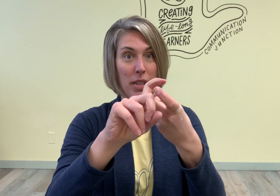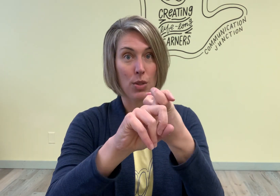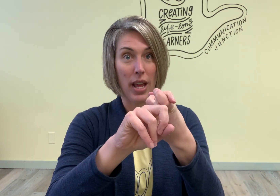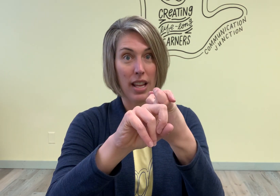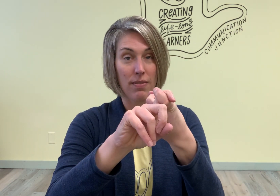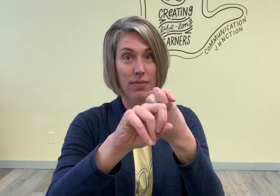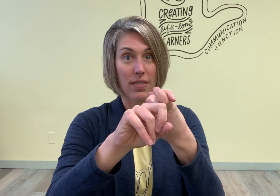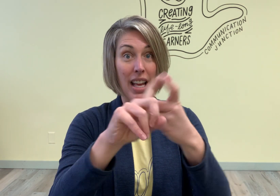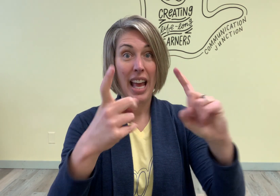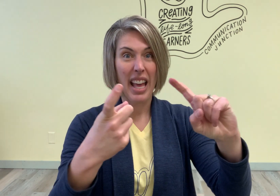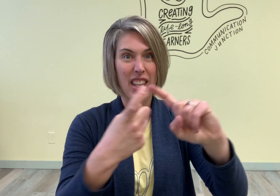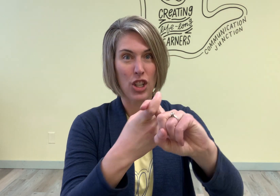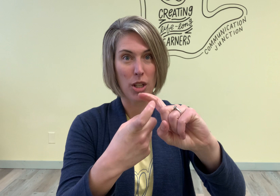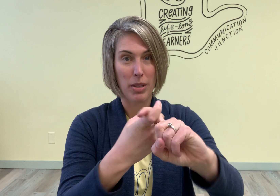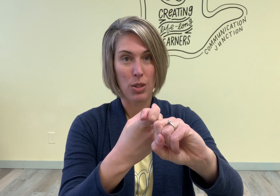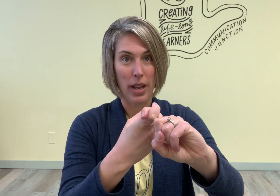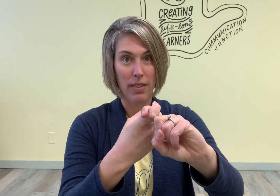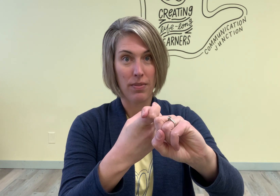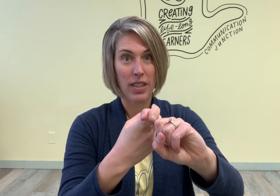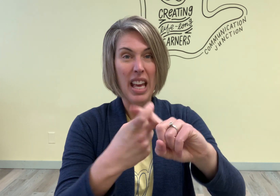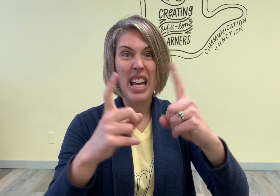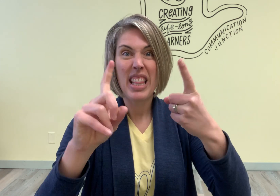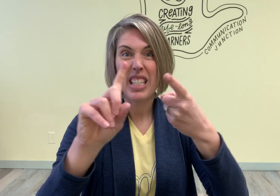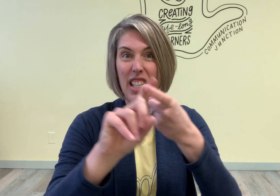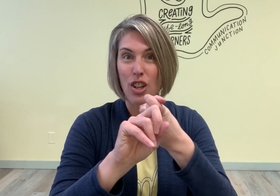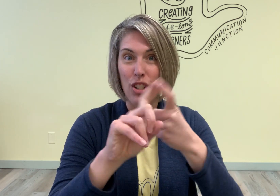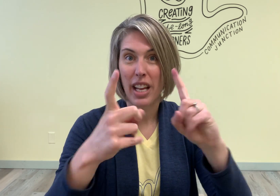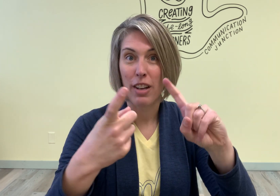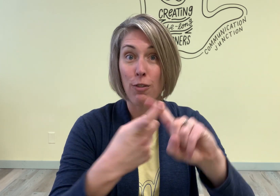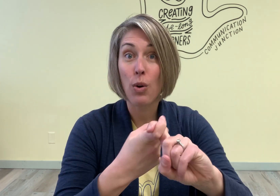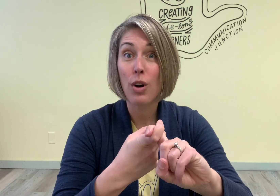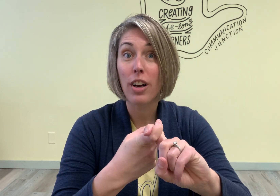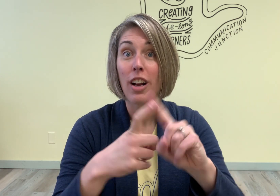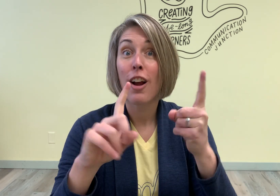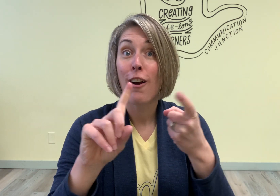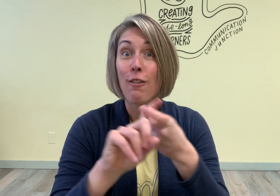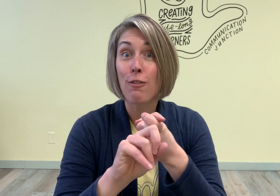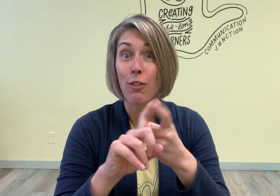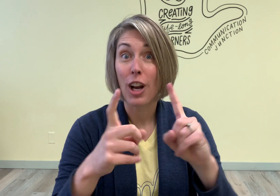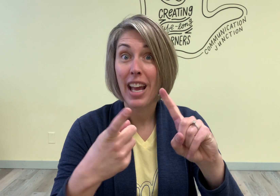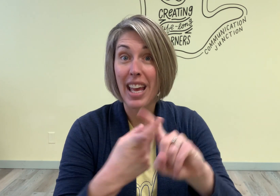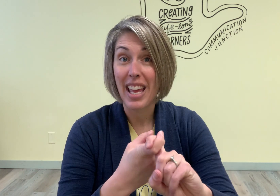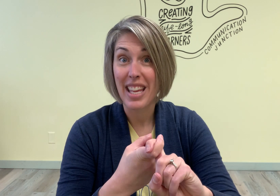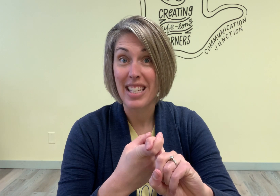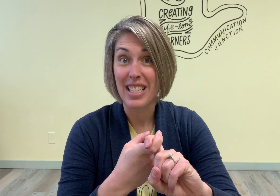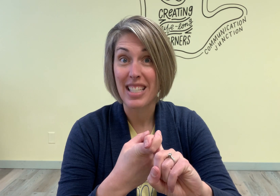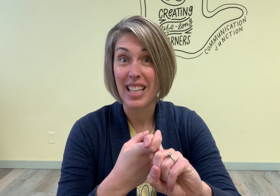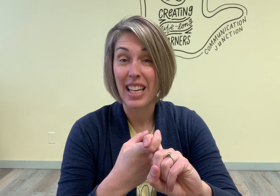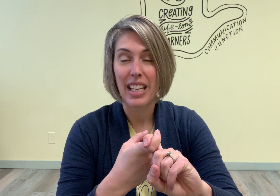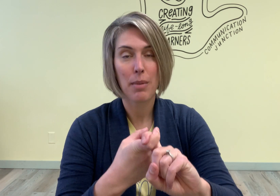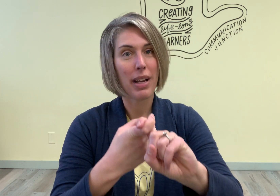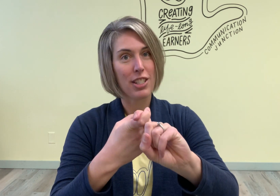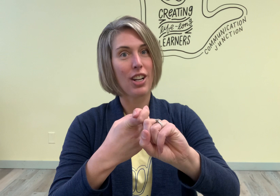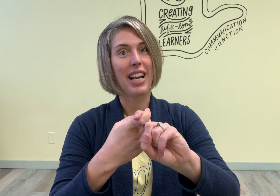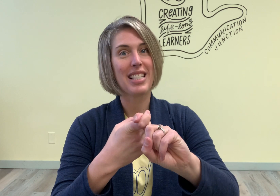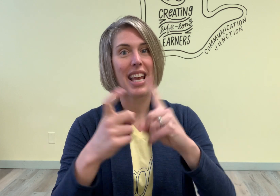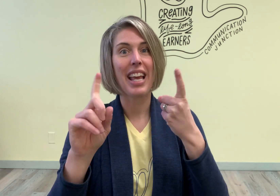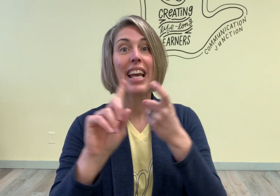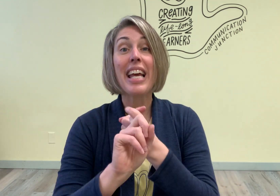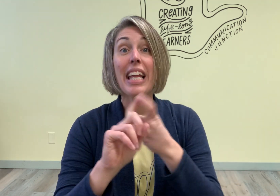way? And then hook them this way. This is our sign for friend. And in my song, I say